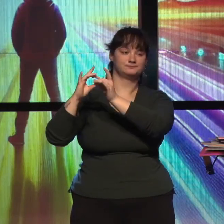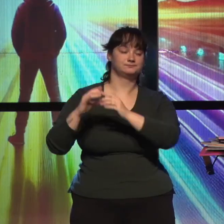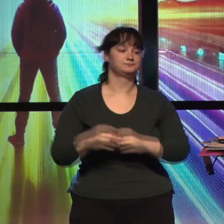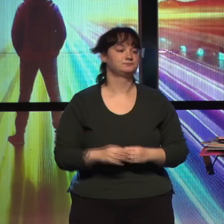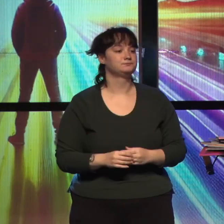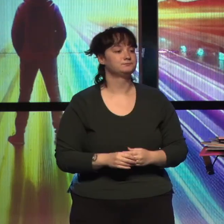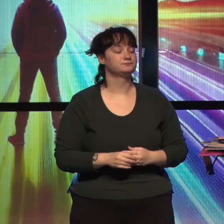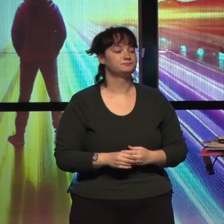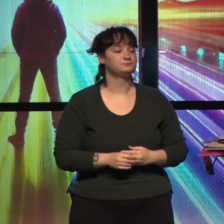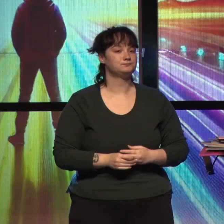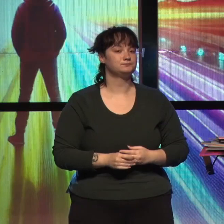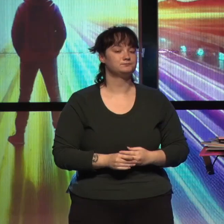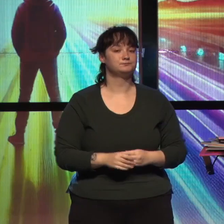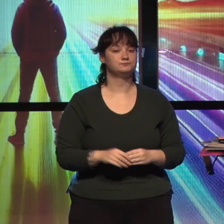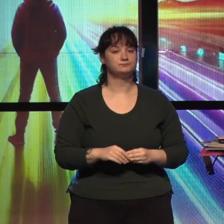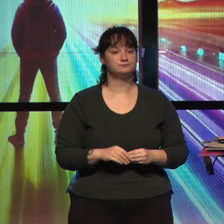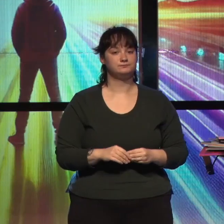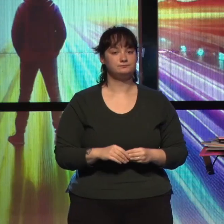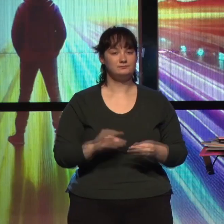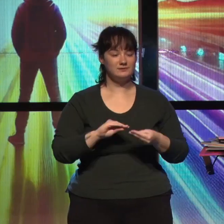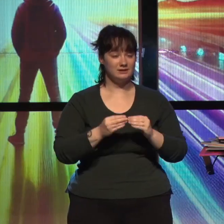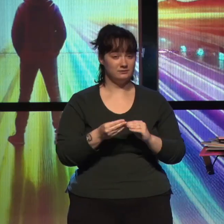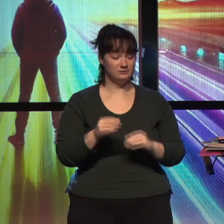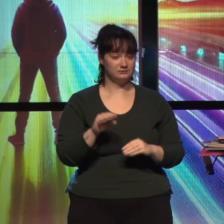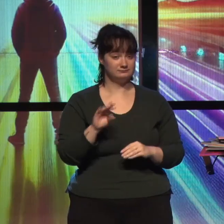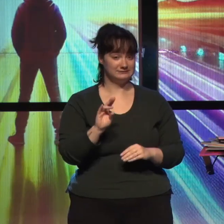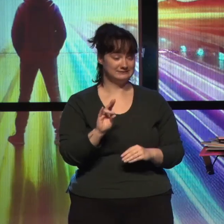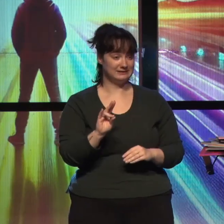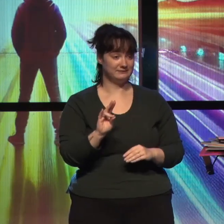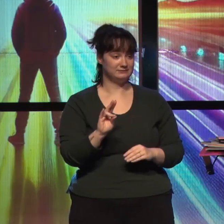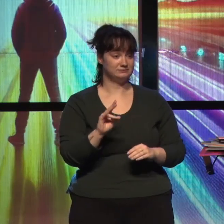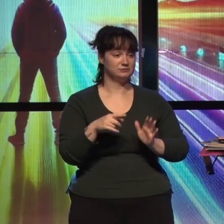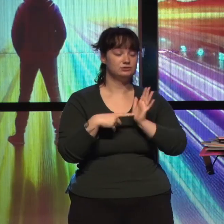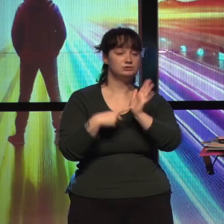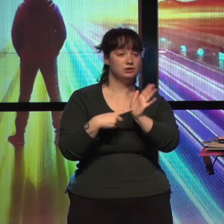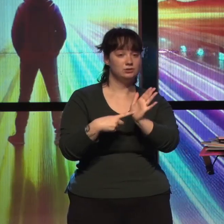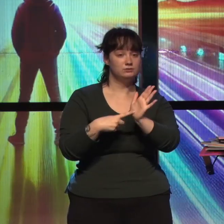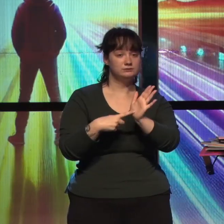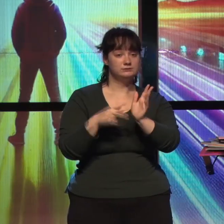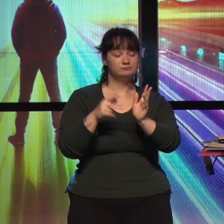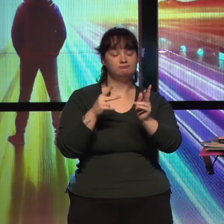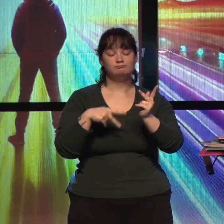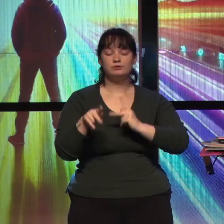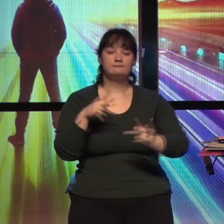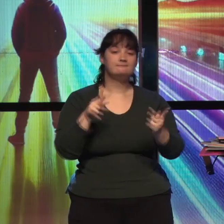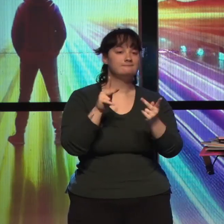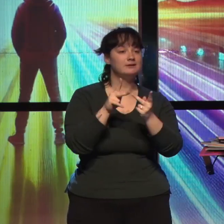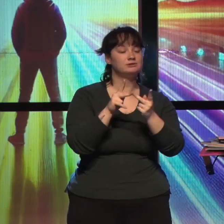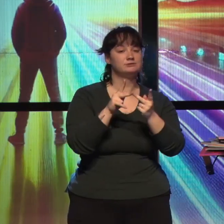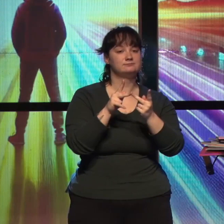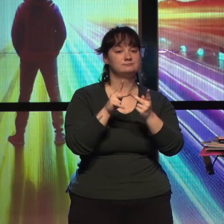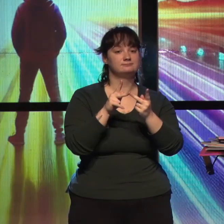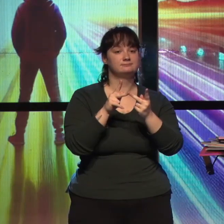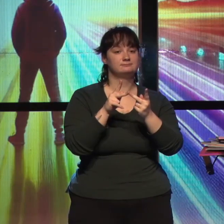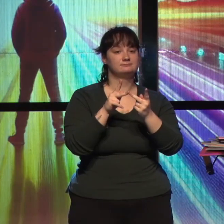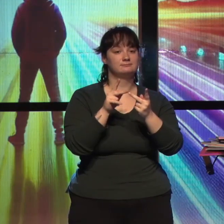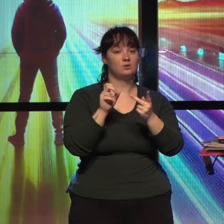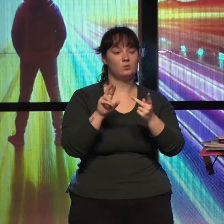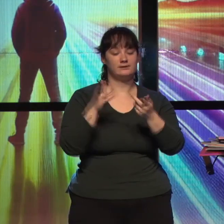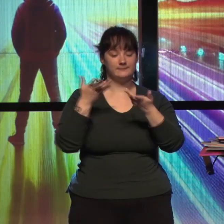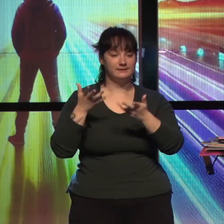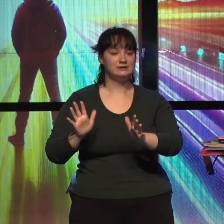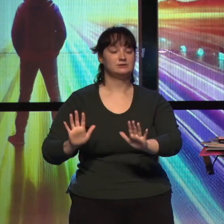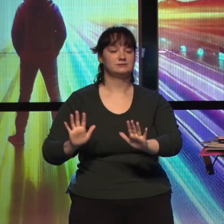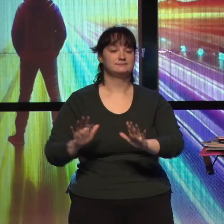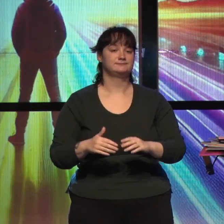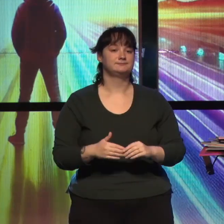the 7 spirits, and the number 7 is a representation of perfection or wholeness or completion. And like